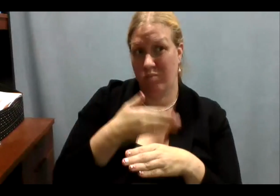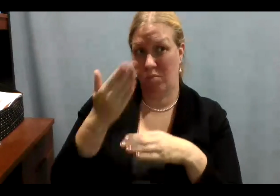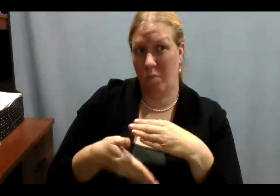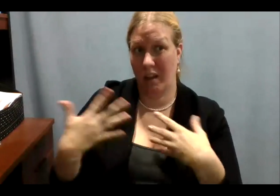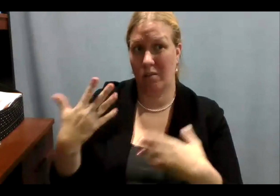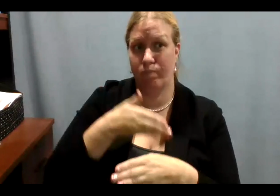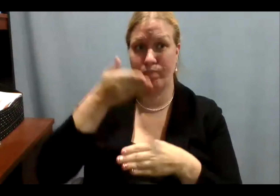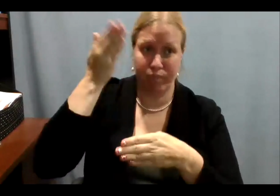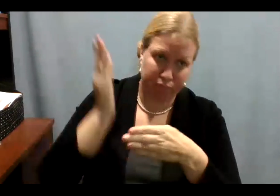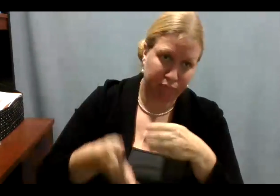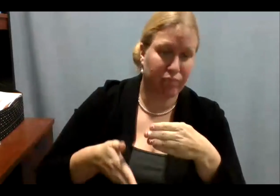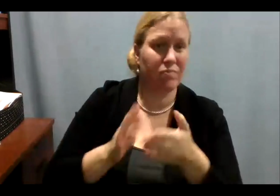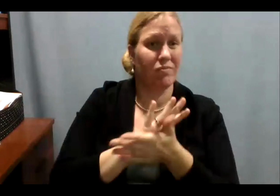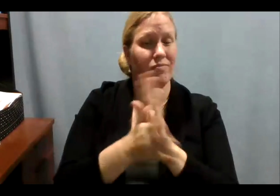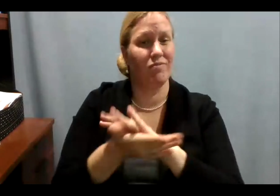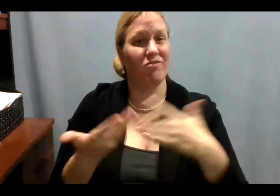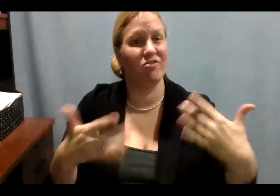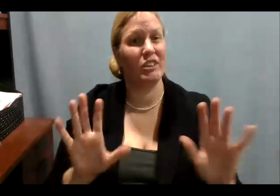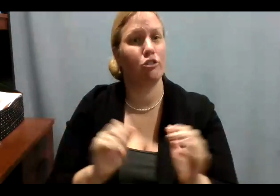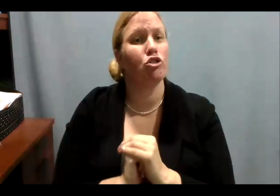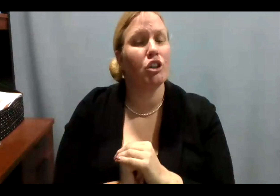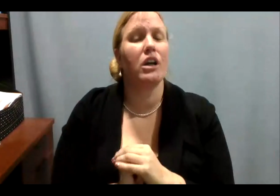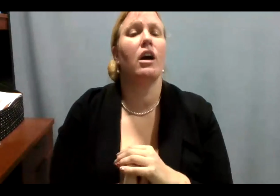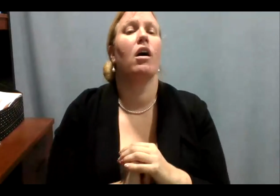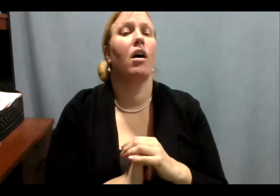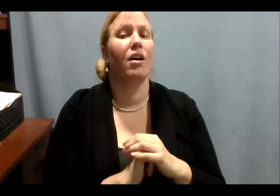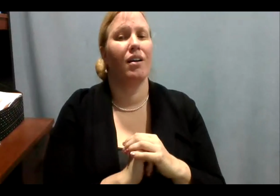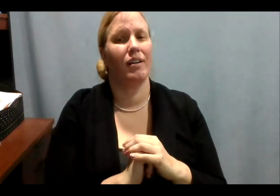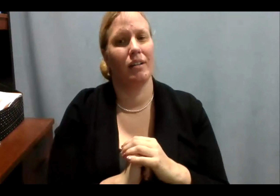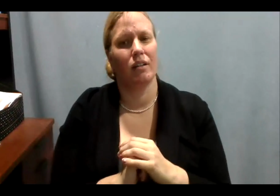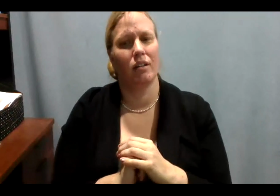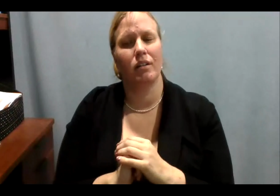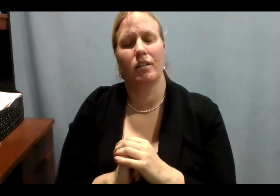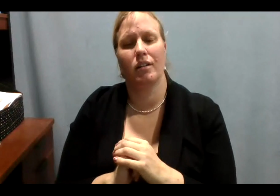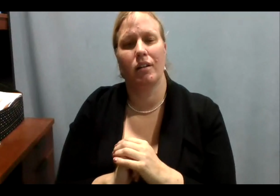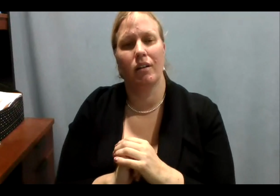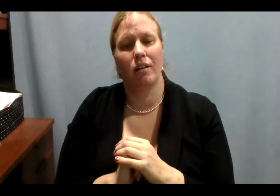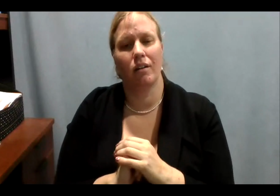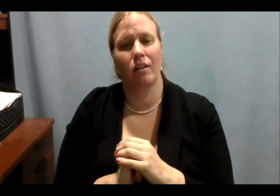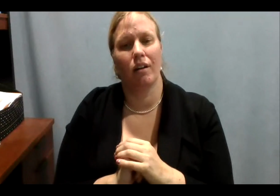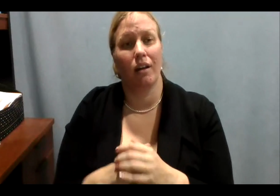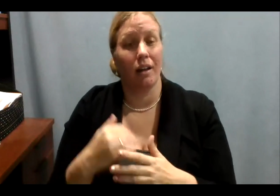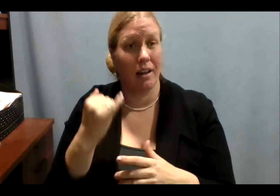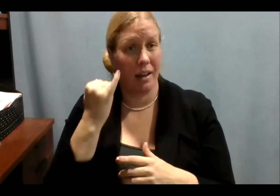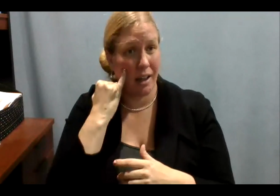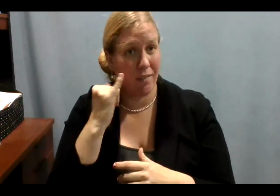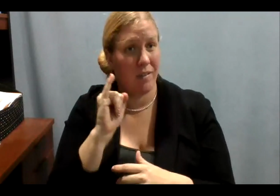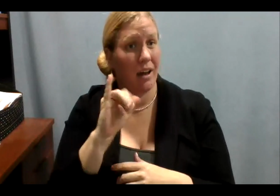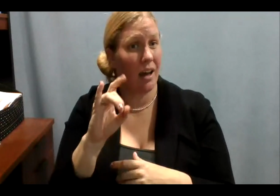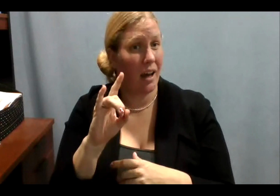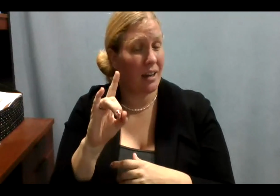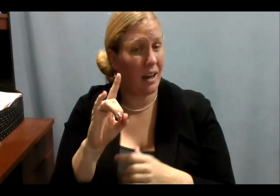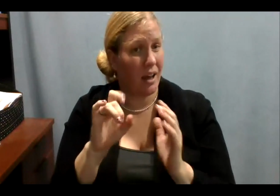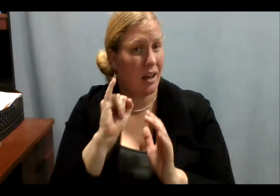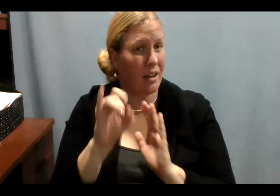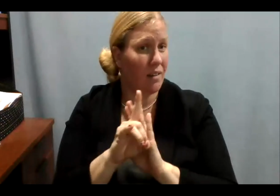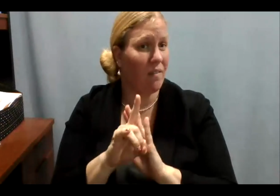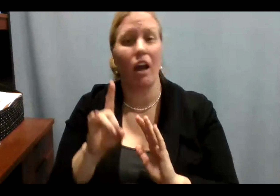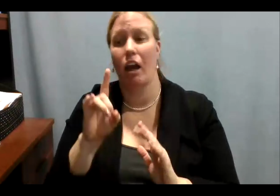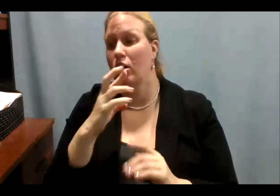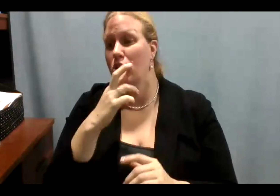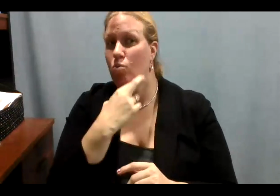all of that support um there's still time for those interested in identifying a restaurant for holiday dinners our